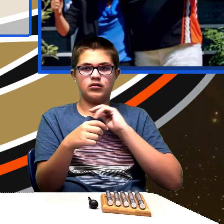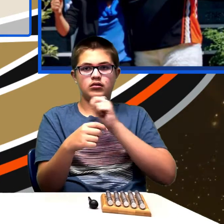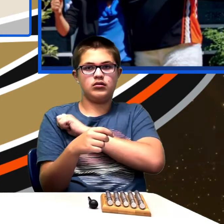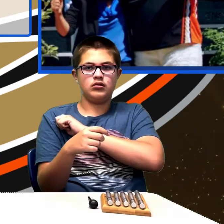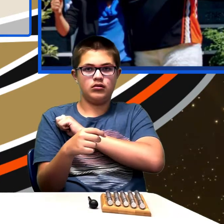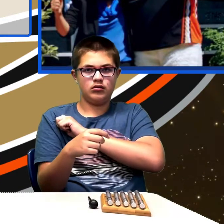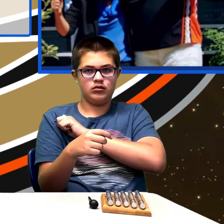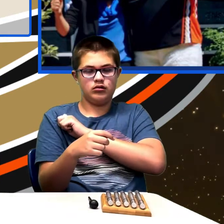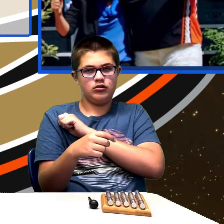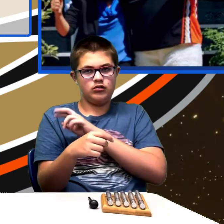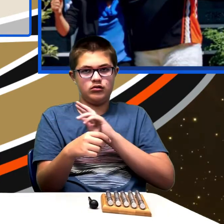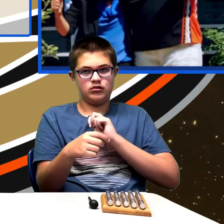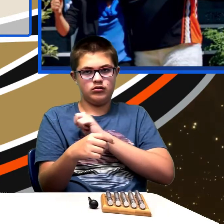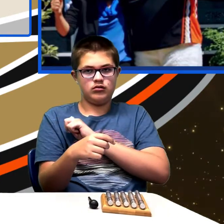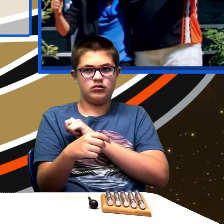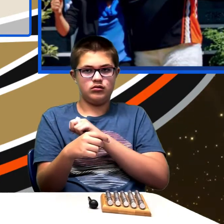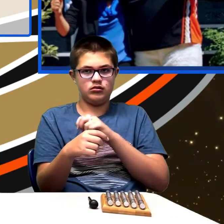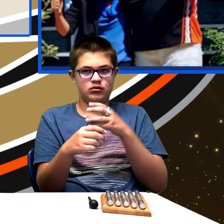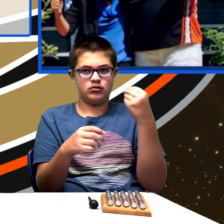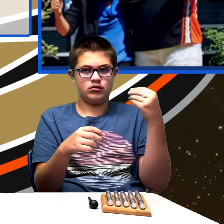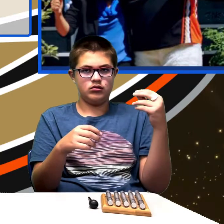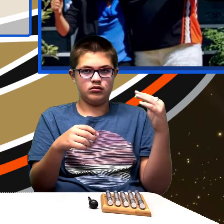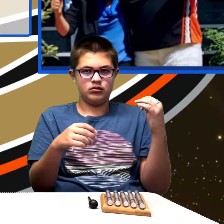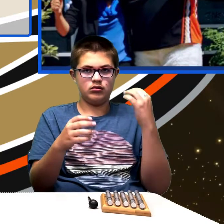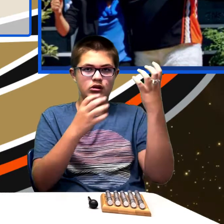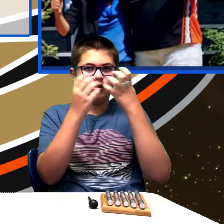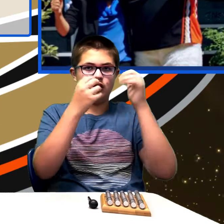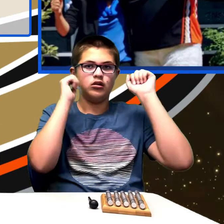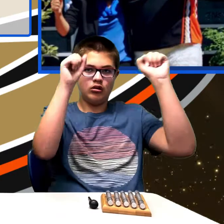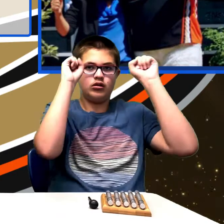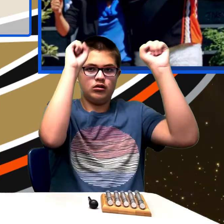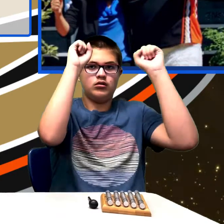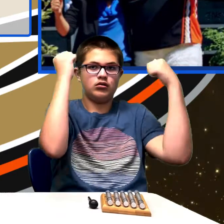spirit wear, and cheering from the crowd